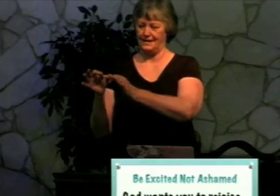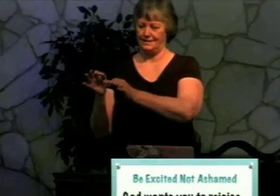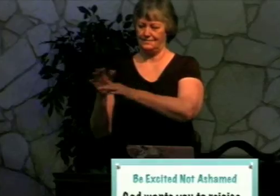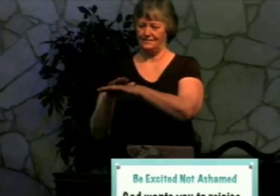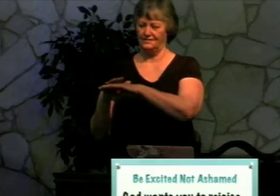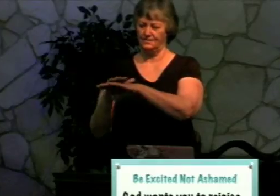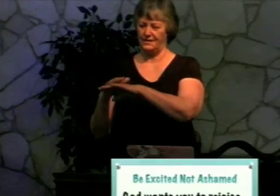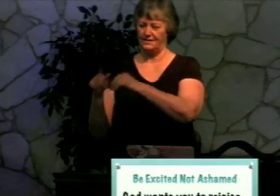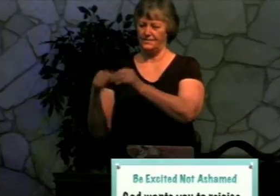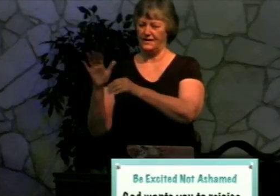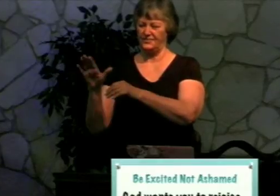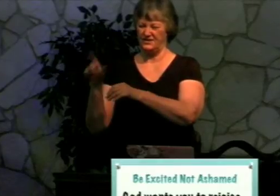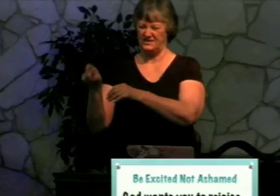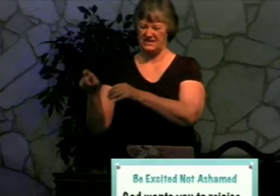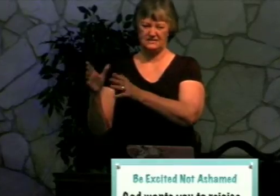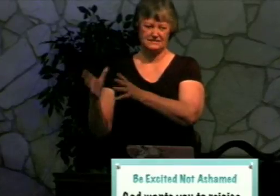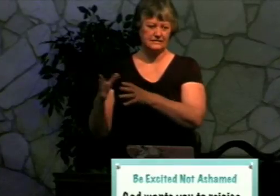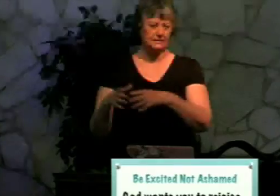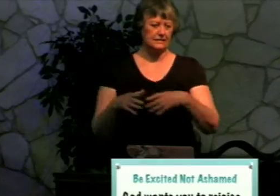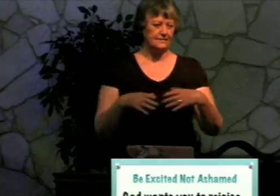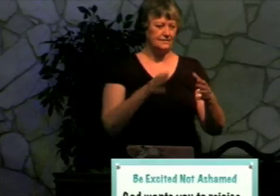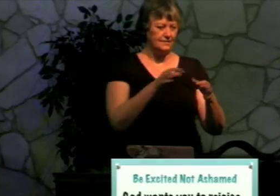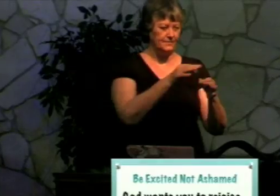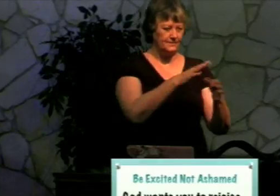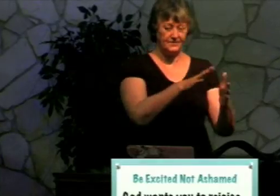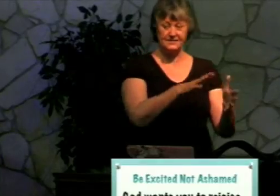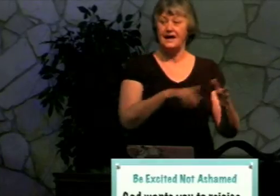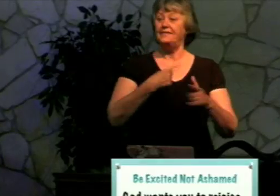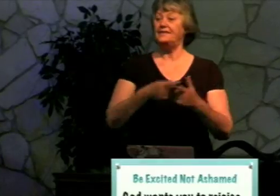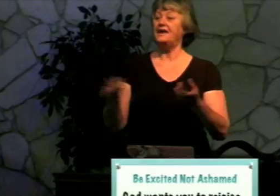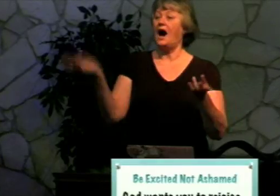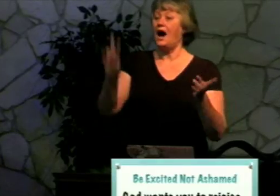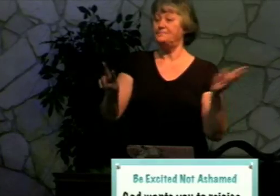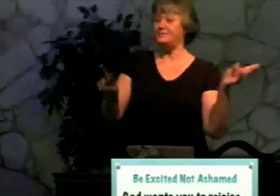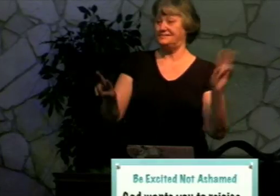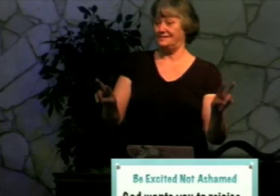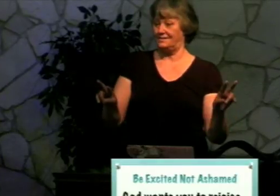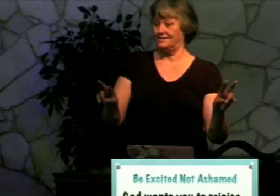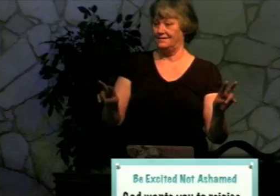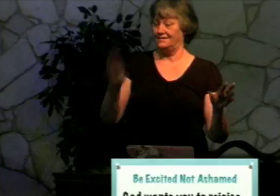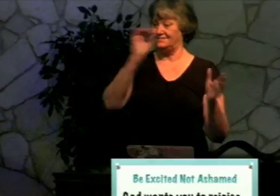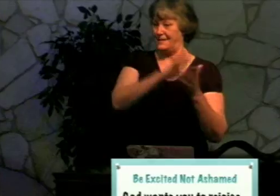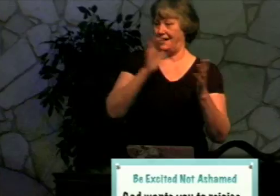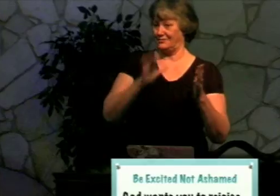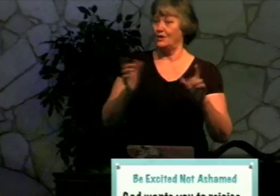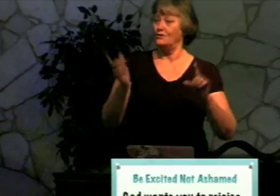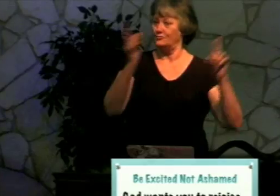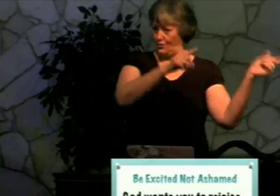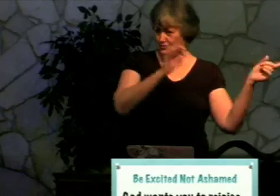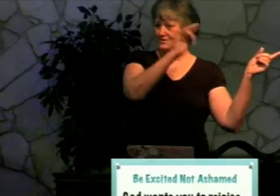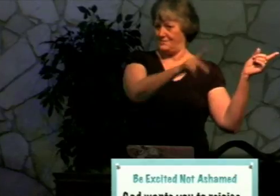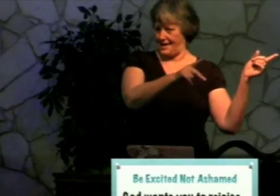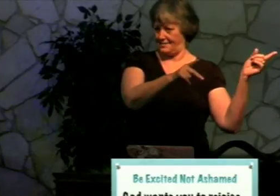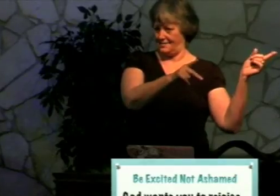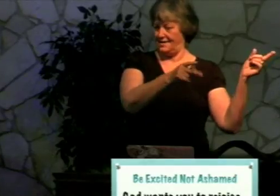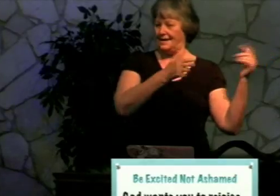explain a little bit about their needs and a little bit about their needs. And then the opposite spouse goes to the bank and